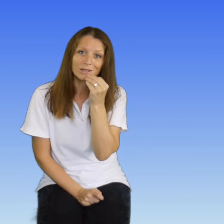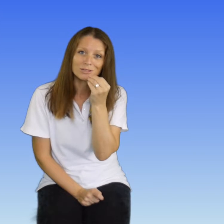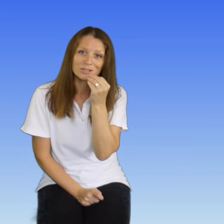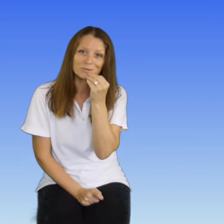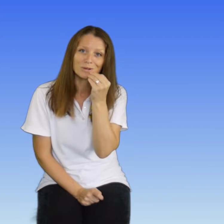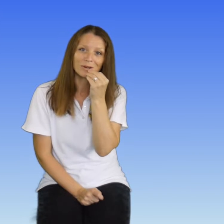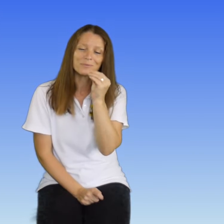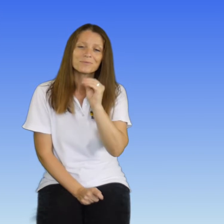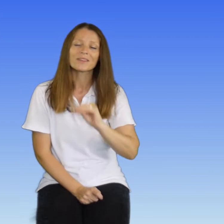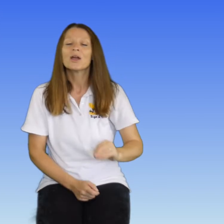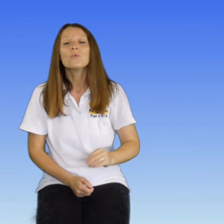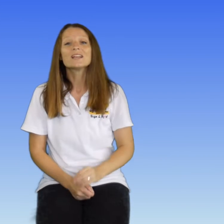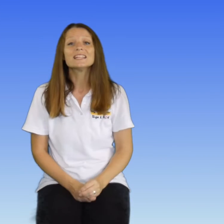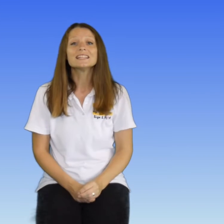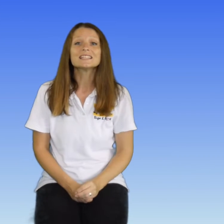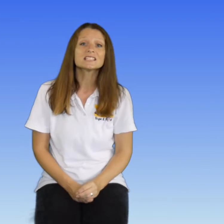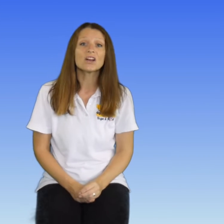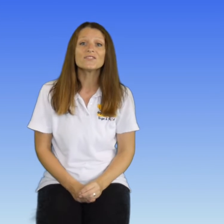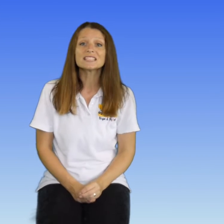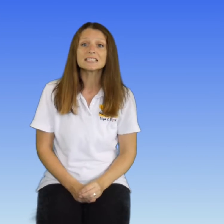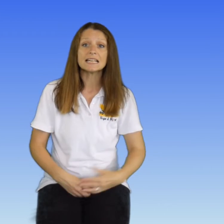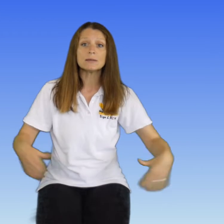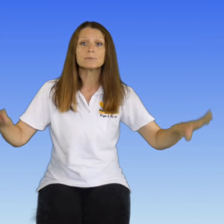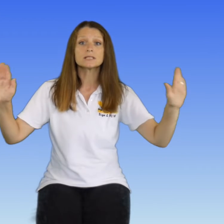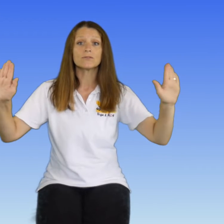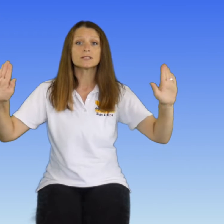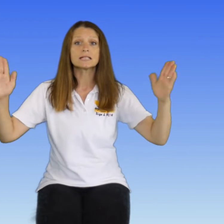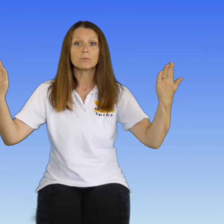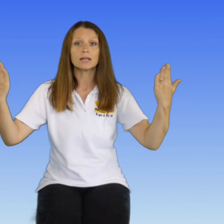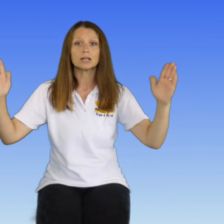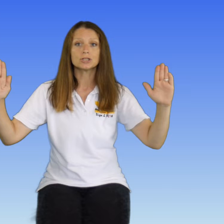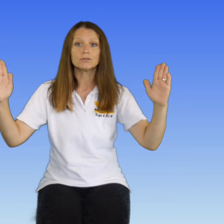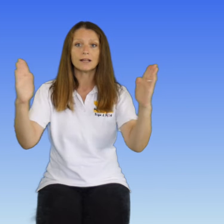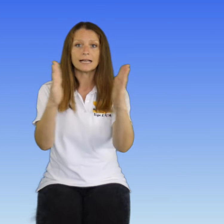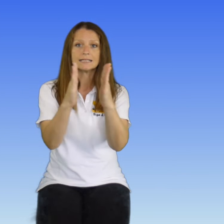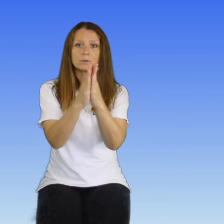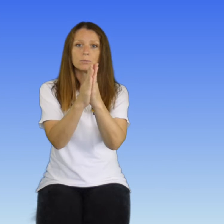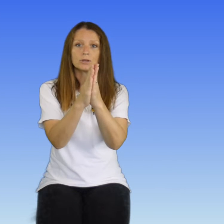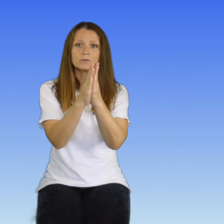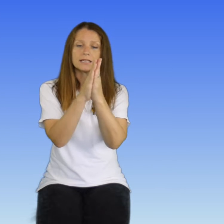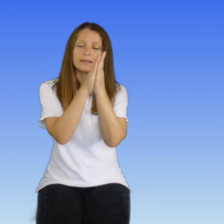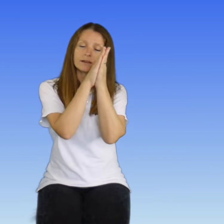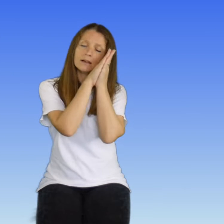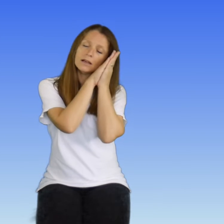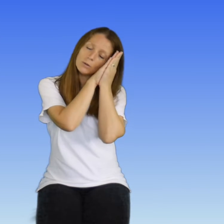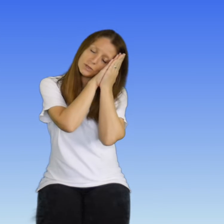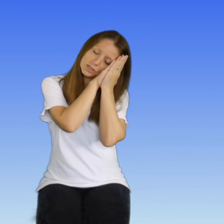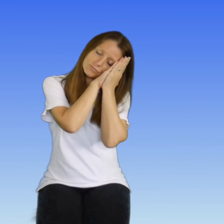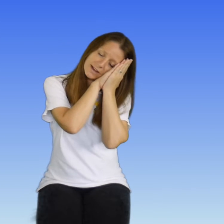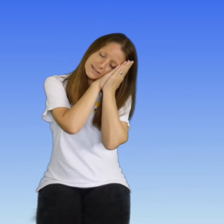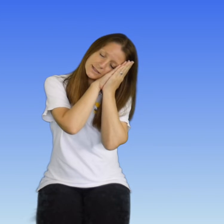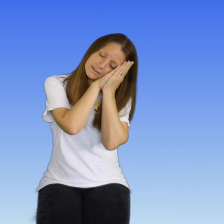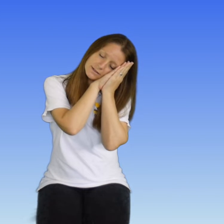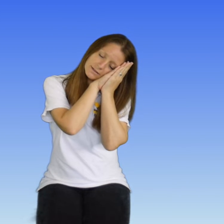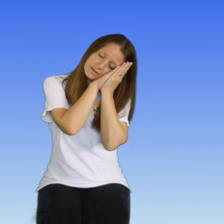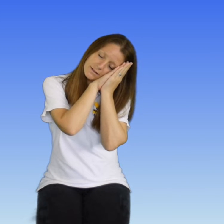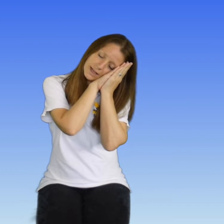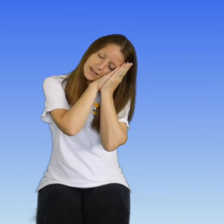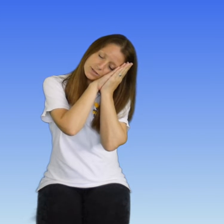munch as well. We're going to need the sign for sleep. So for sleep, we get our two flat hands, we put them together. We just rest our head on